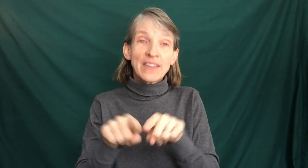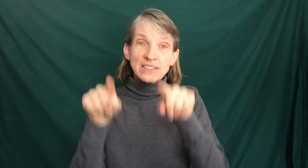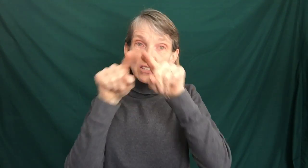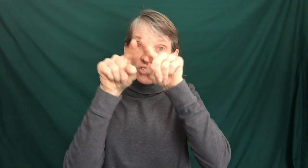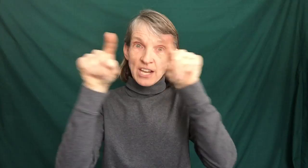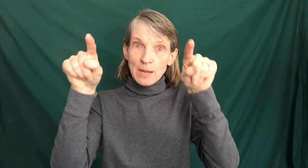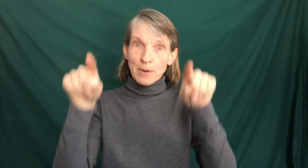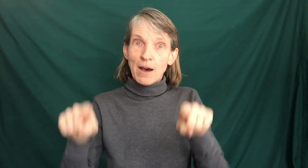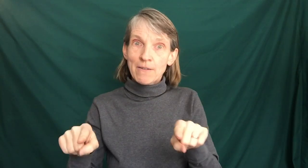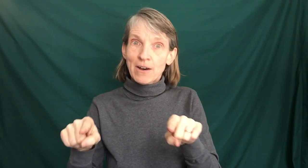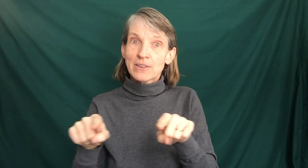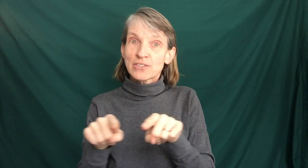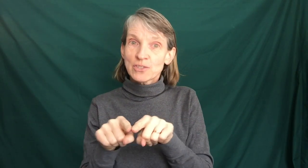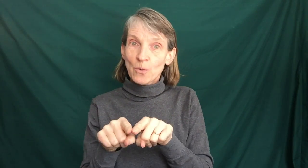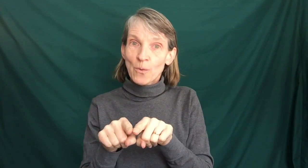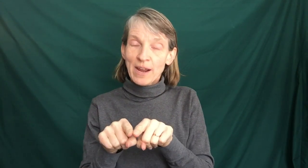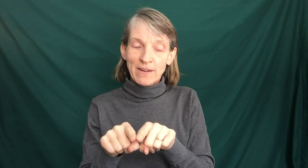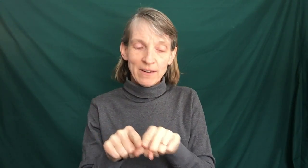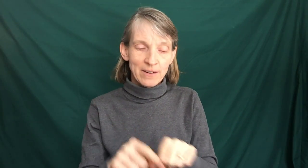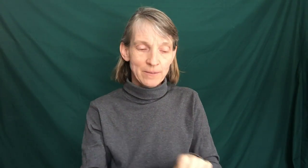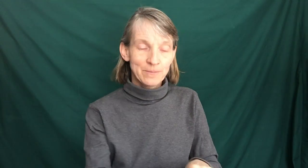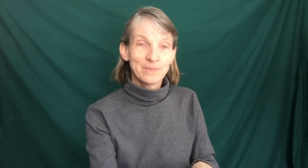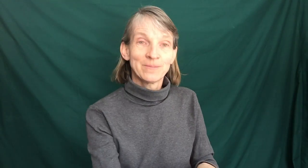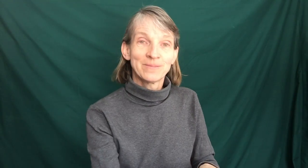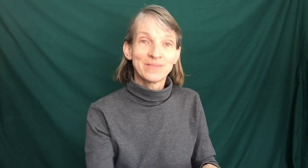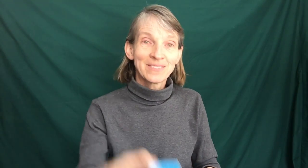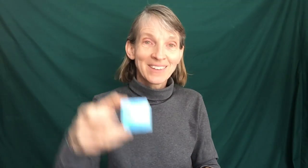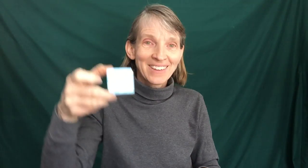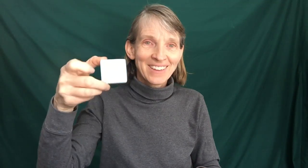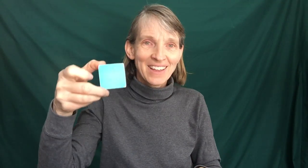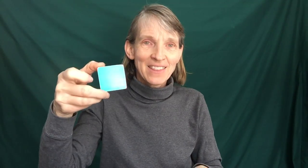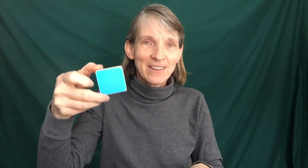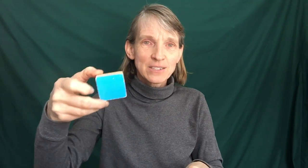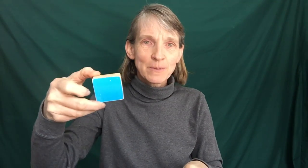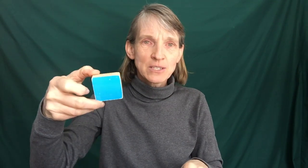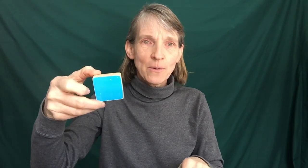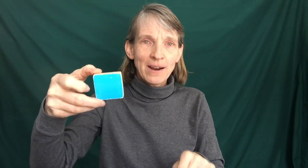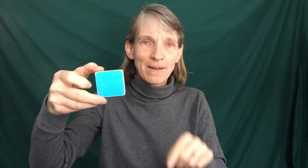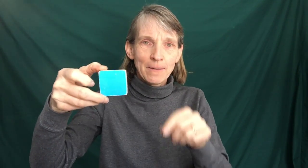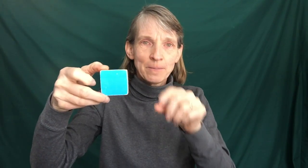that's the shape of a square. And there's my square.